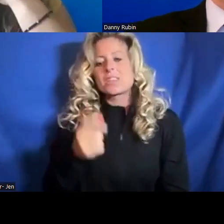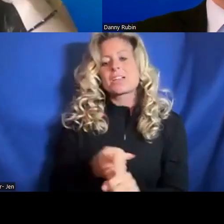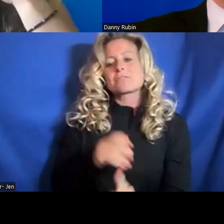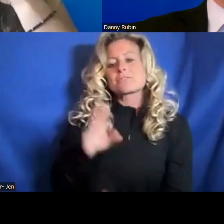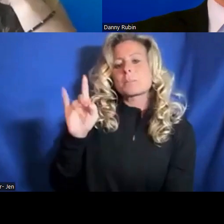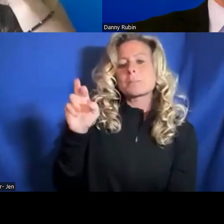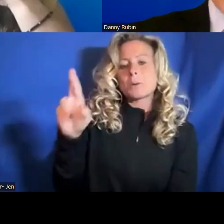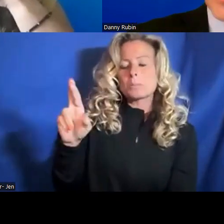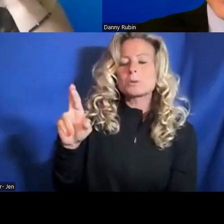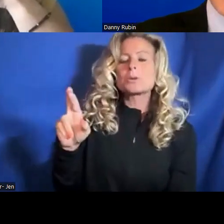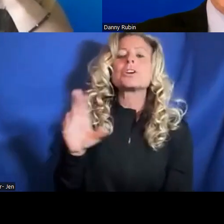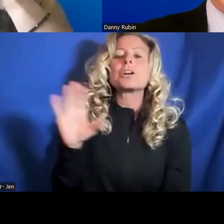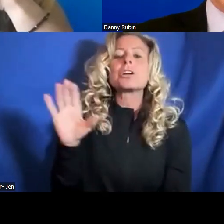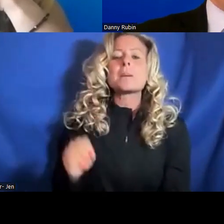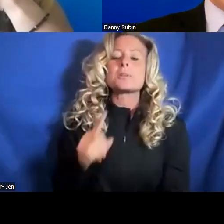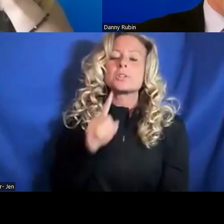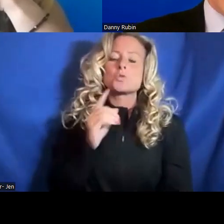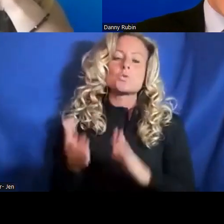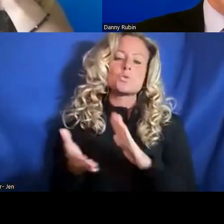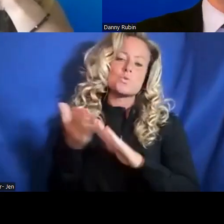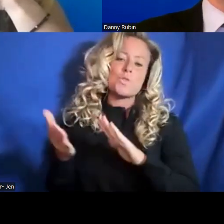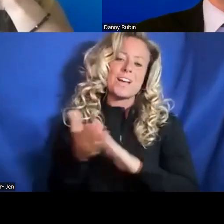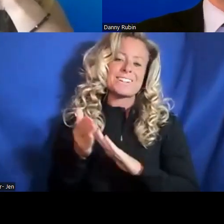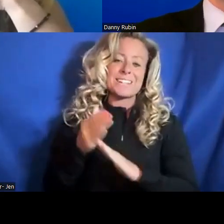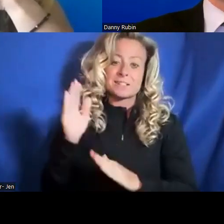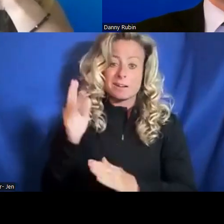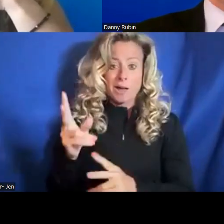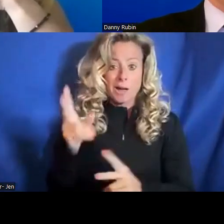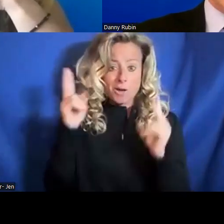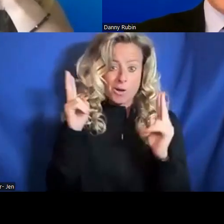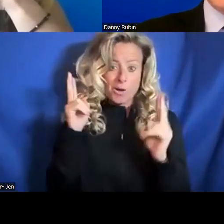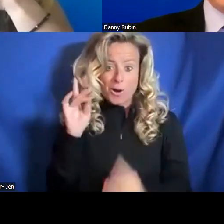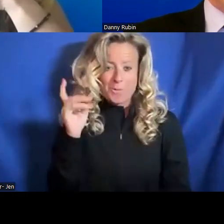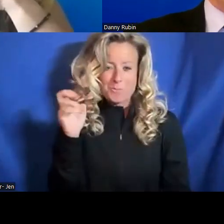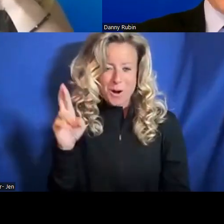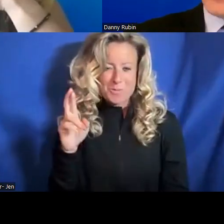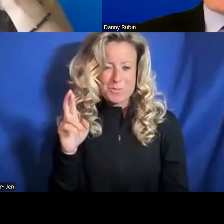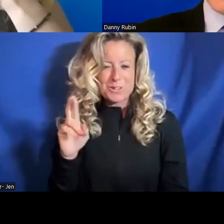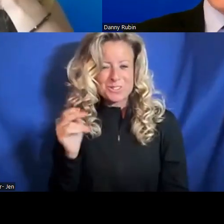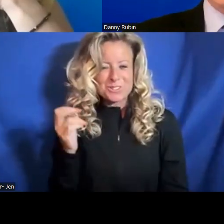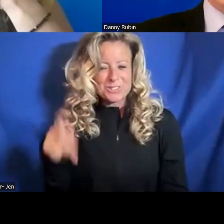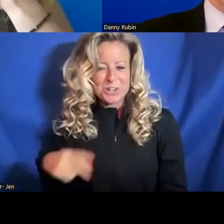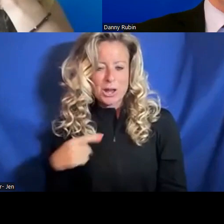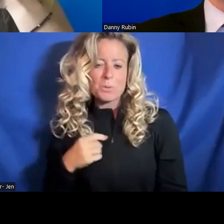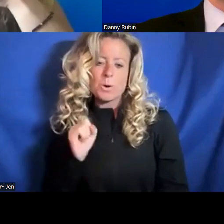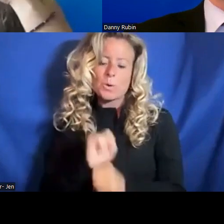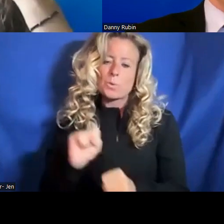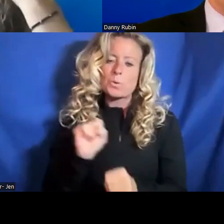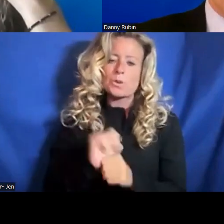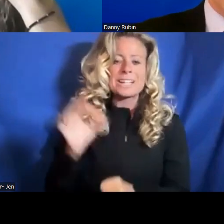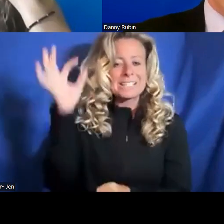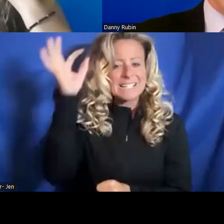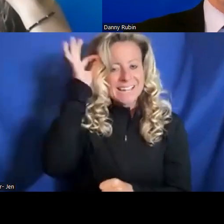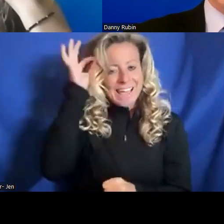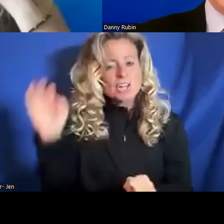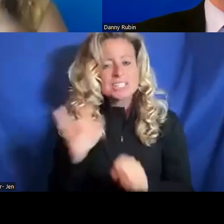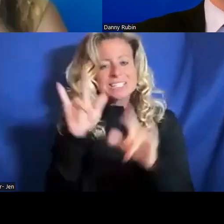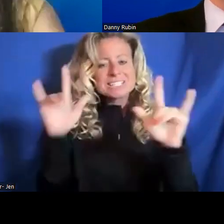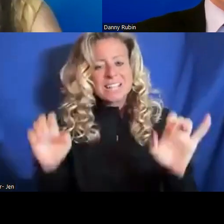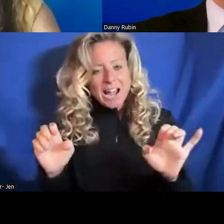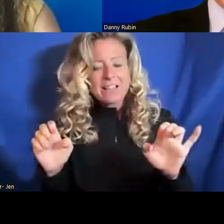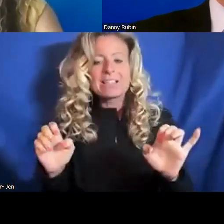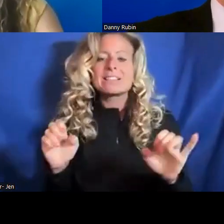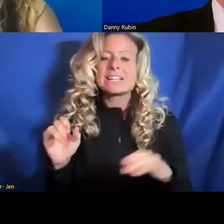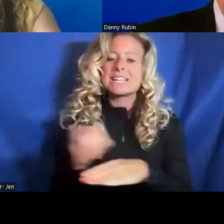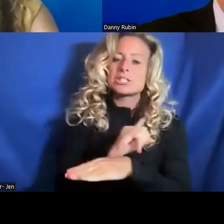and talking about running a barbershop and working in hairstyling industry and running her own